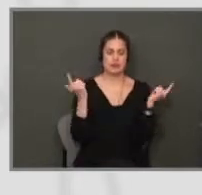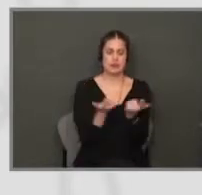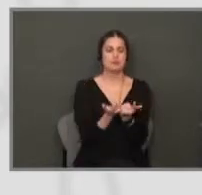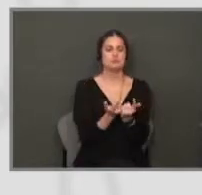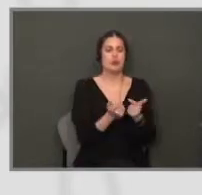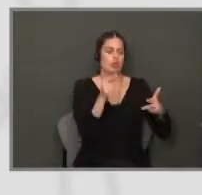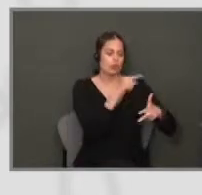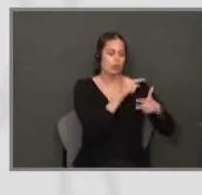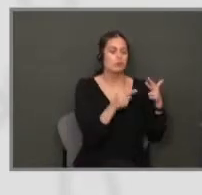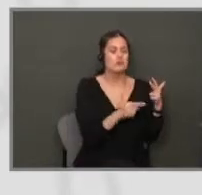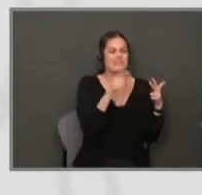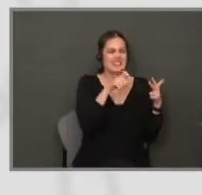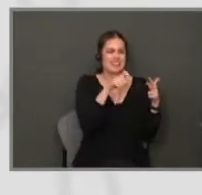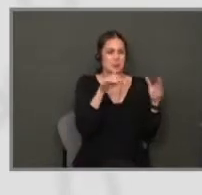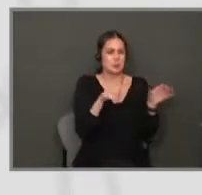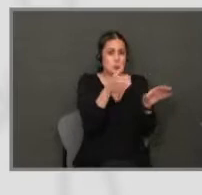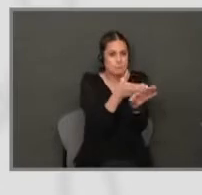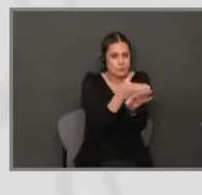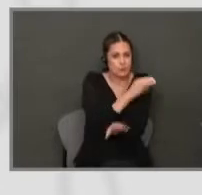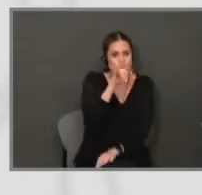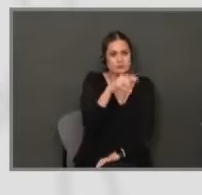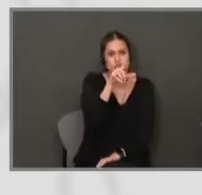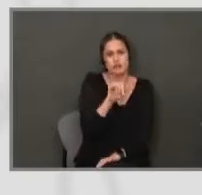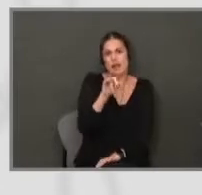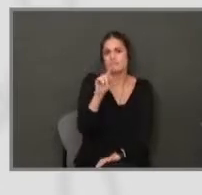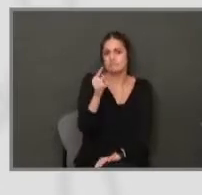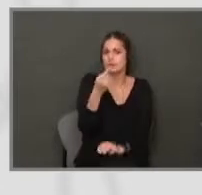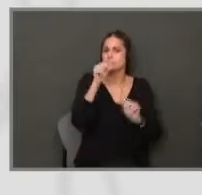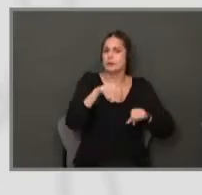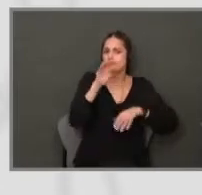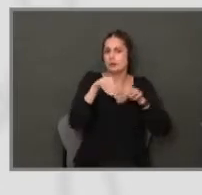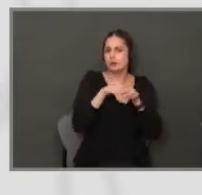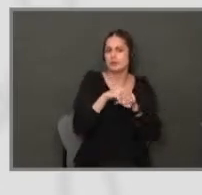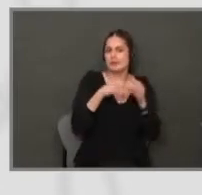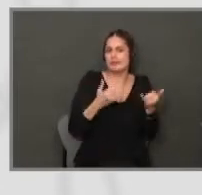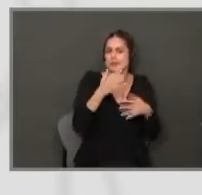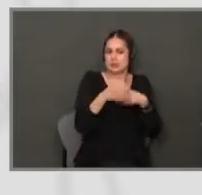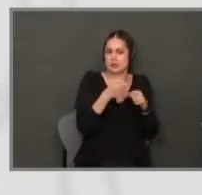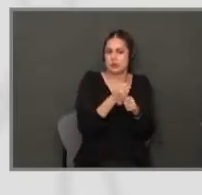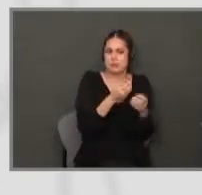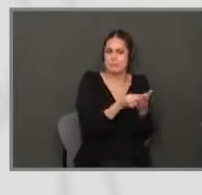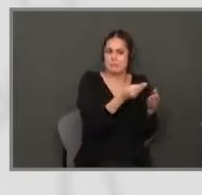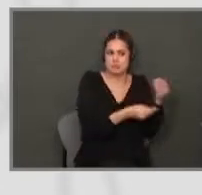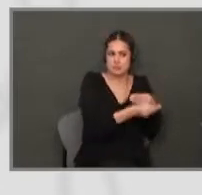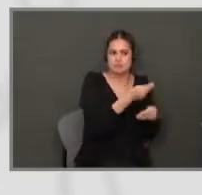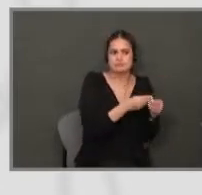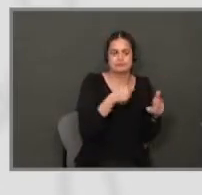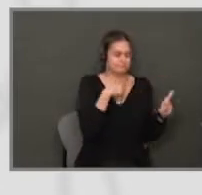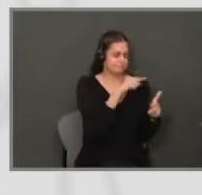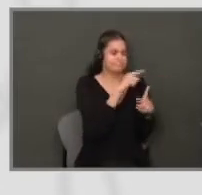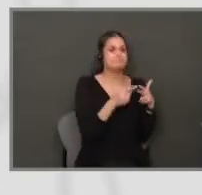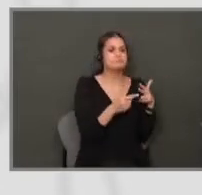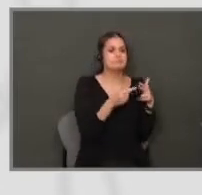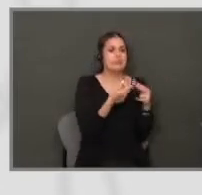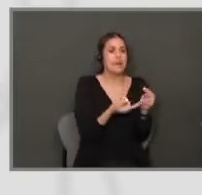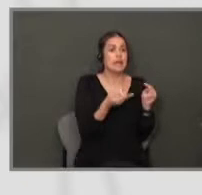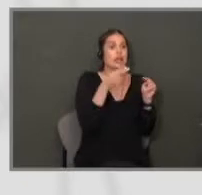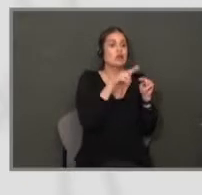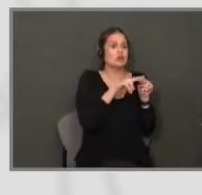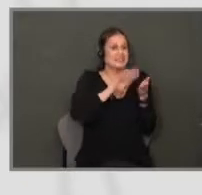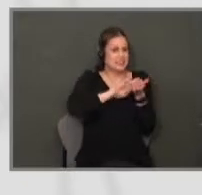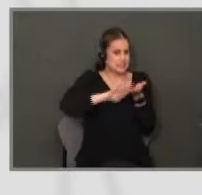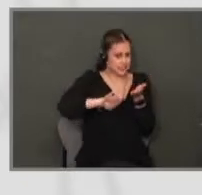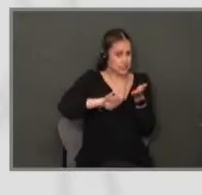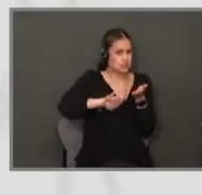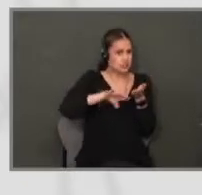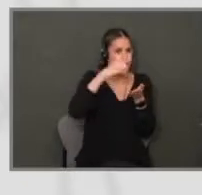that they needed to take before July 1st to be in this year's budget. And these are the three actions they took. They increased the homestead exemption for